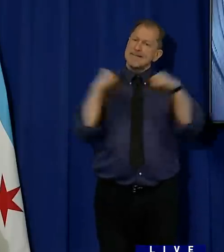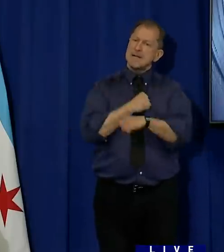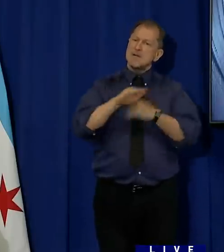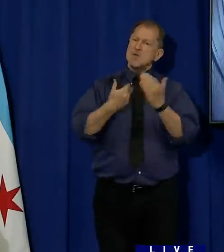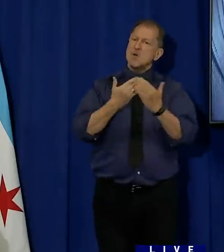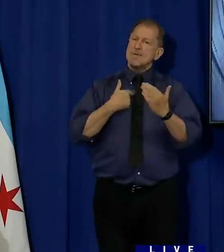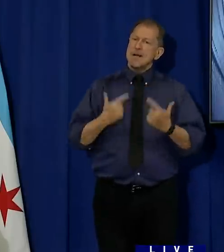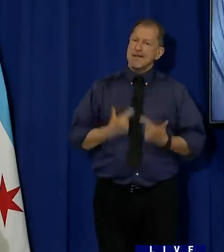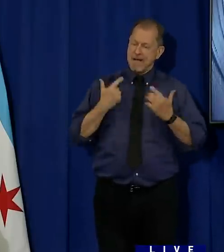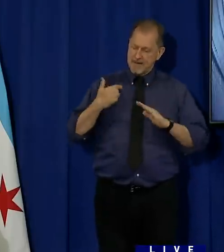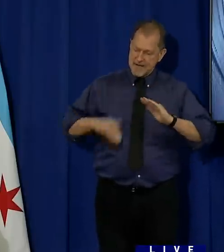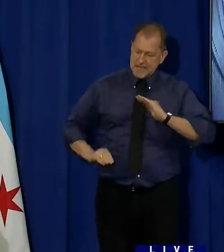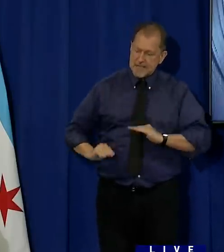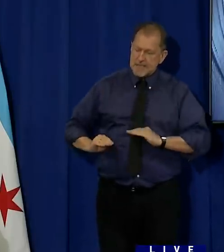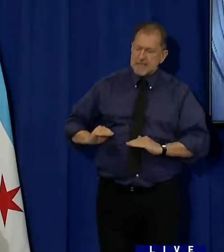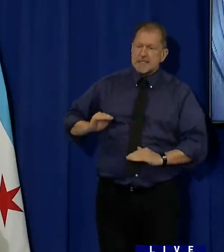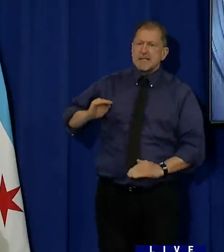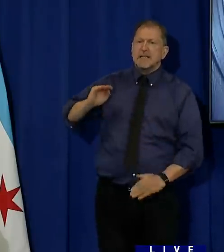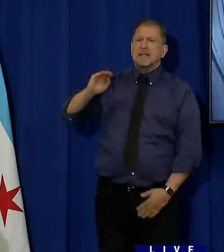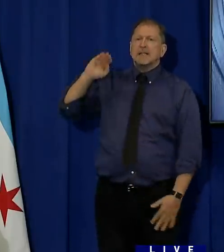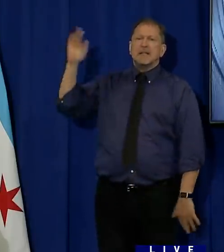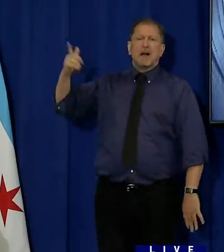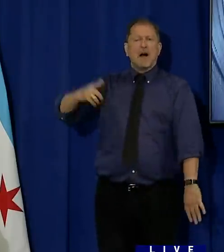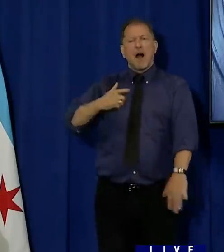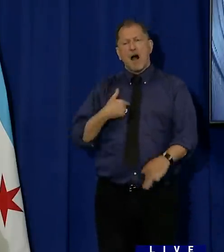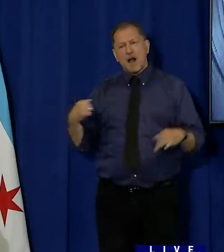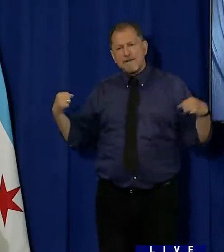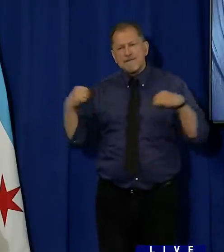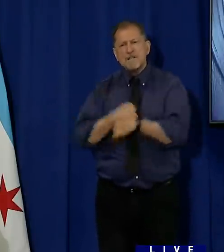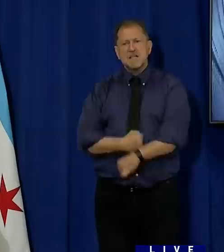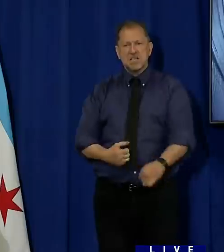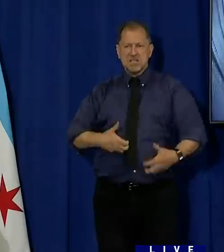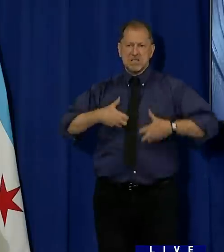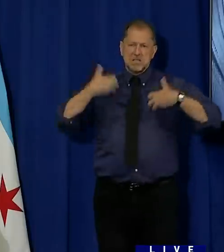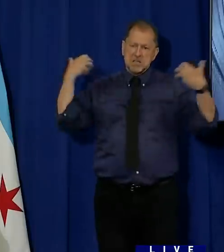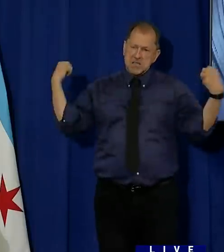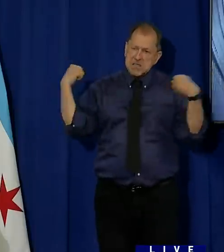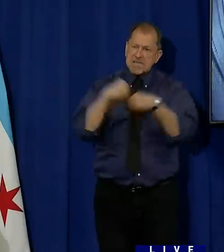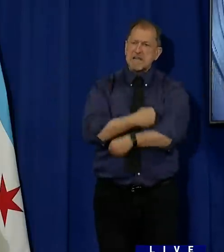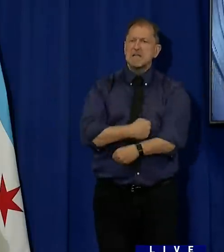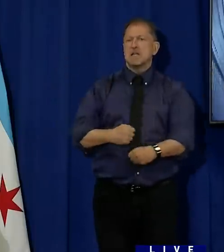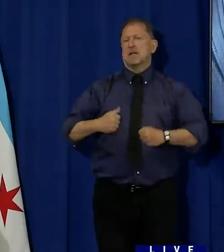I have fought with every fiber of my being.